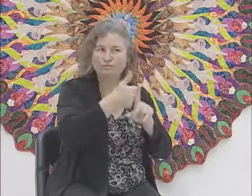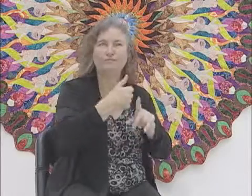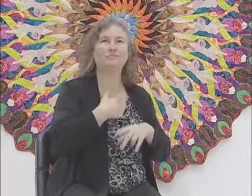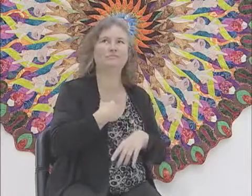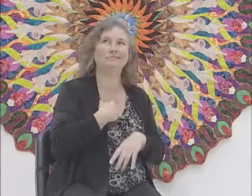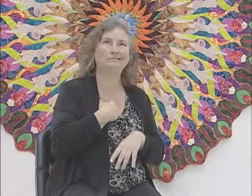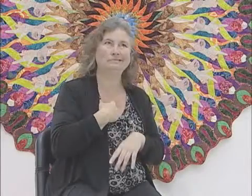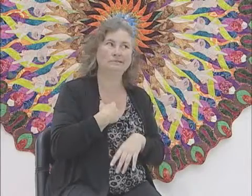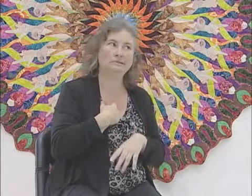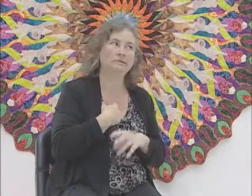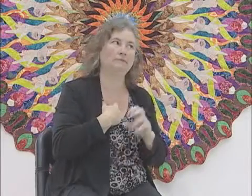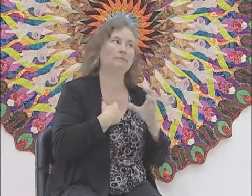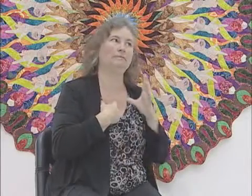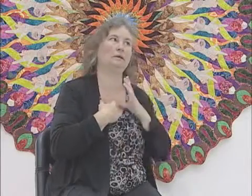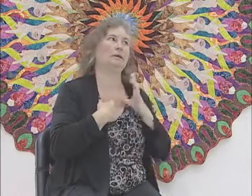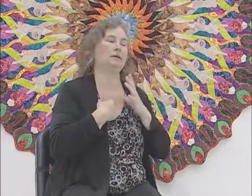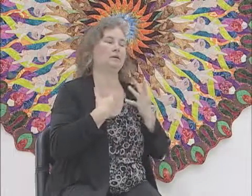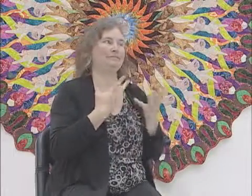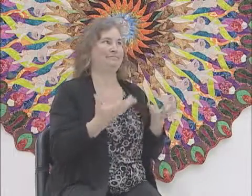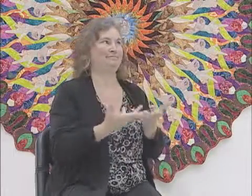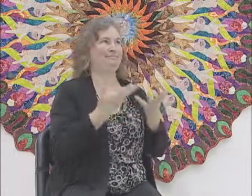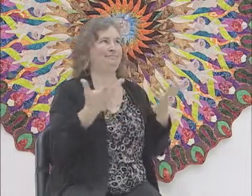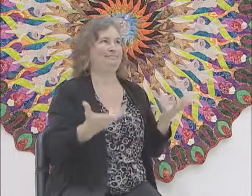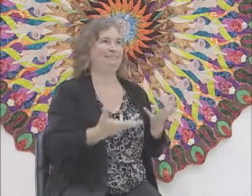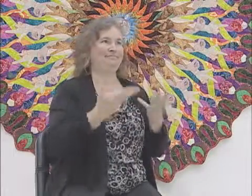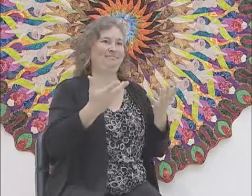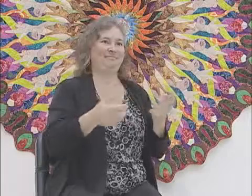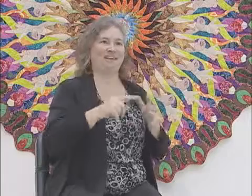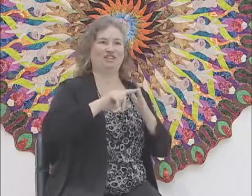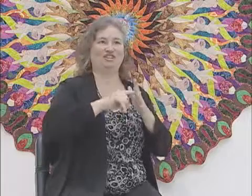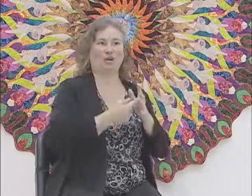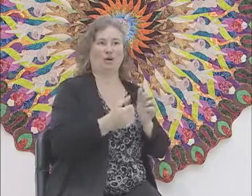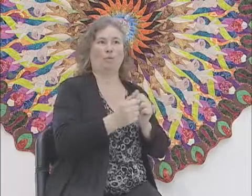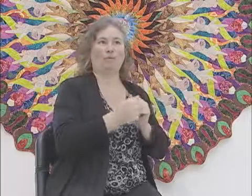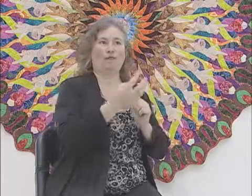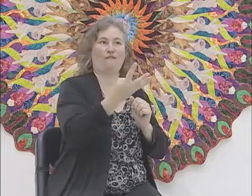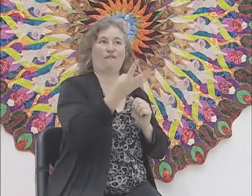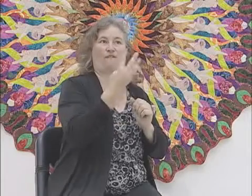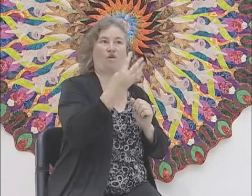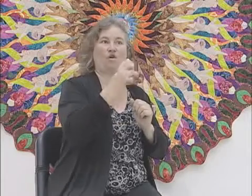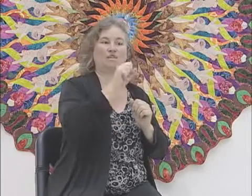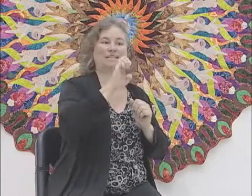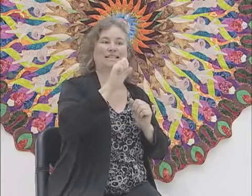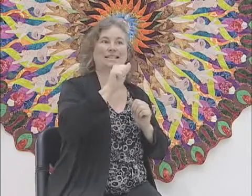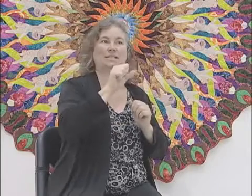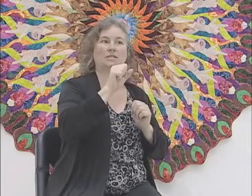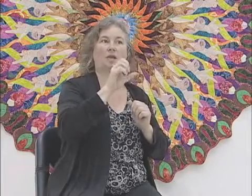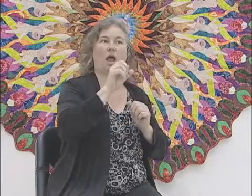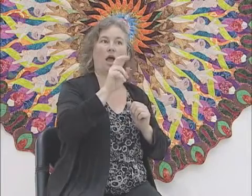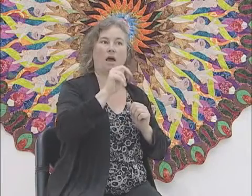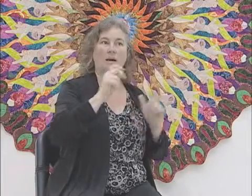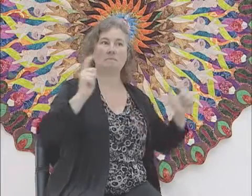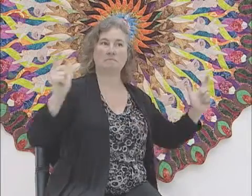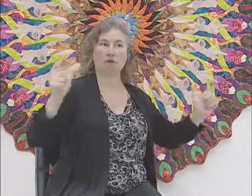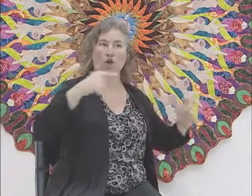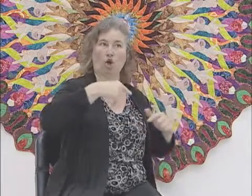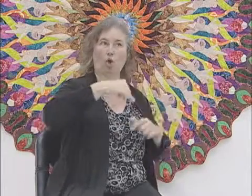You have to figure it out yourself." So again, reluctantly, I took on this challenge. My first quilt represented the